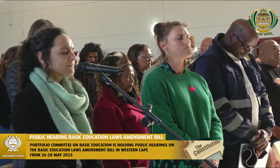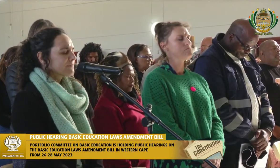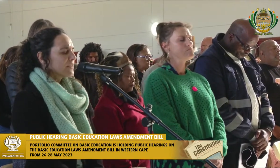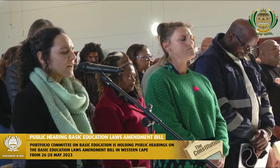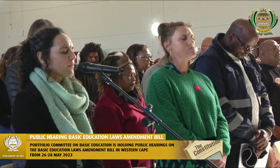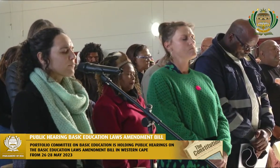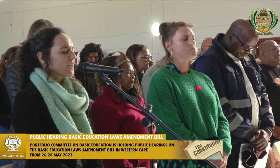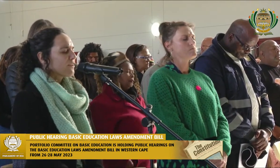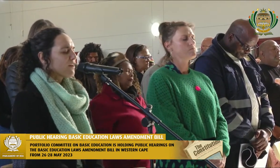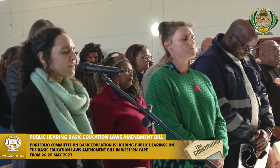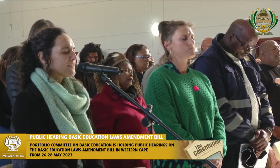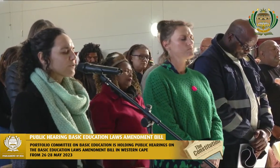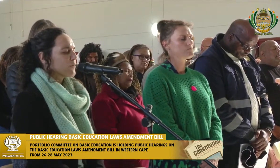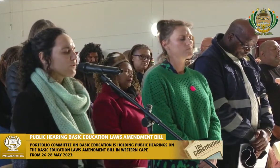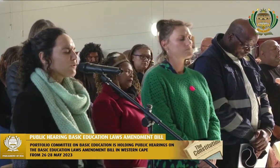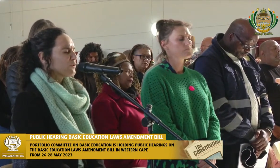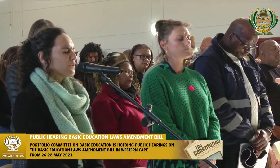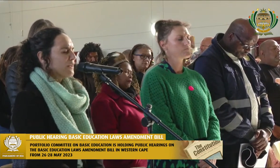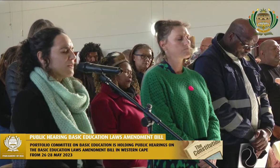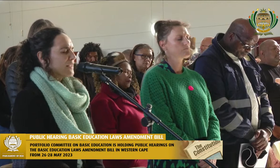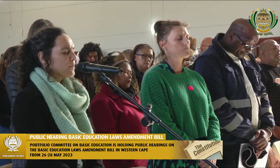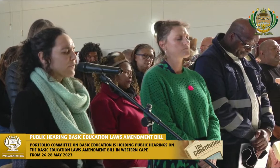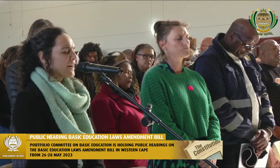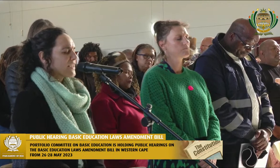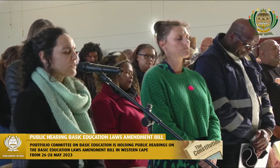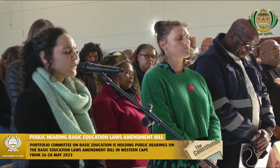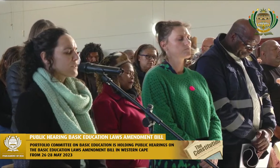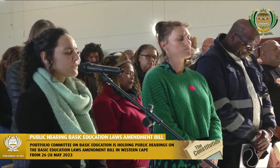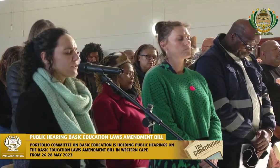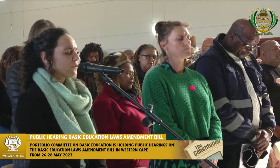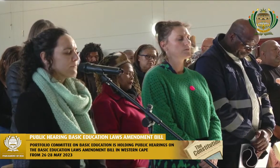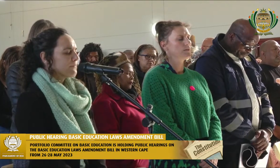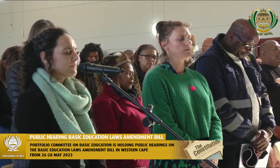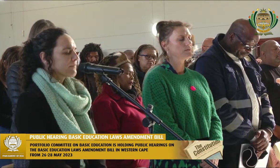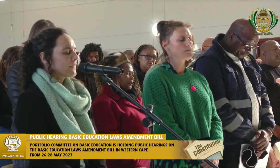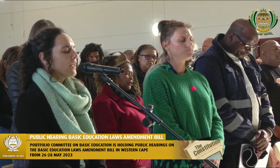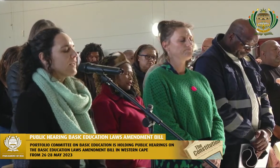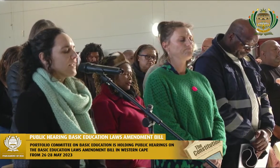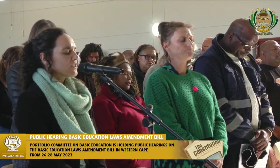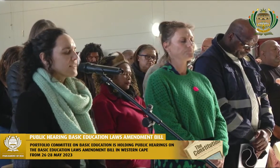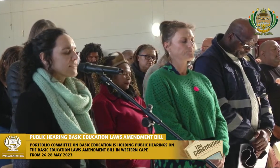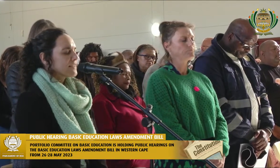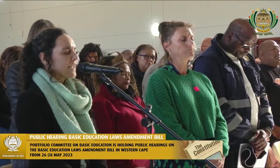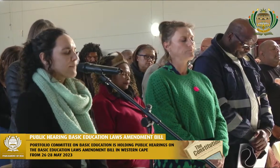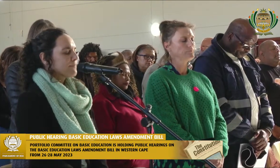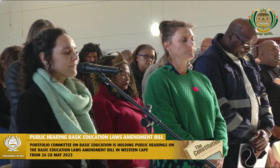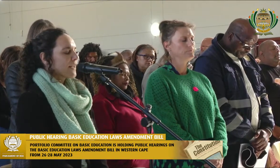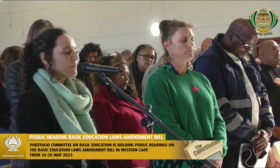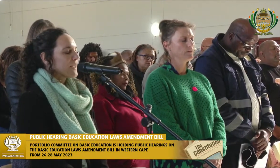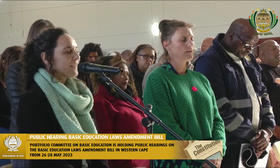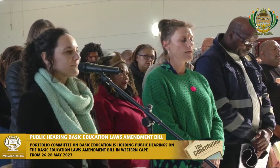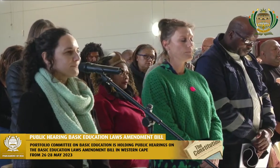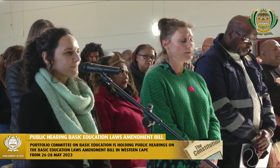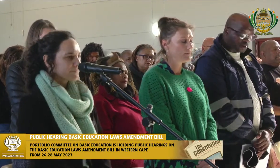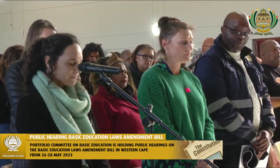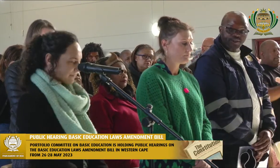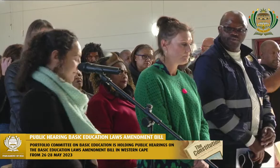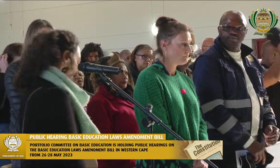stage. And we pray, God, that we will all keep our eyes focused on you. In Jesus' name,